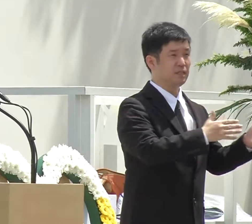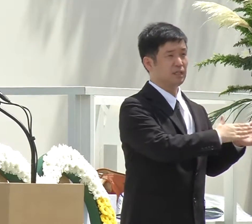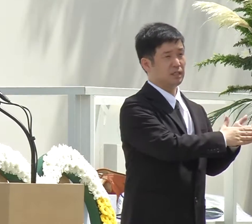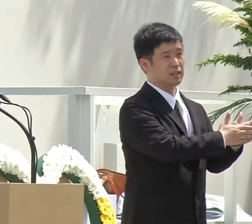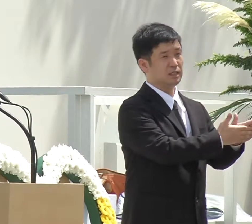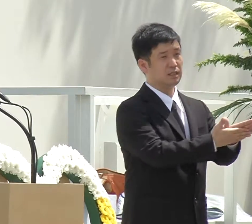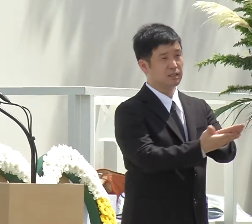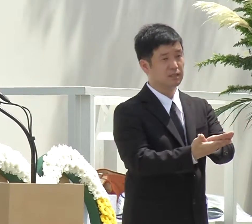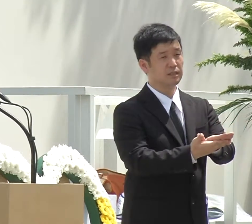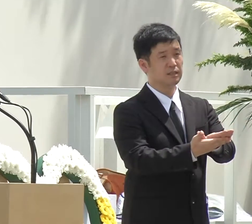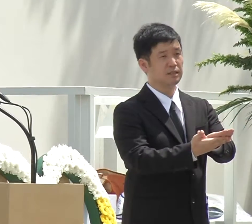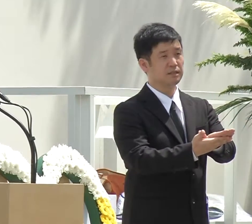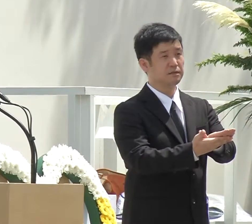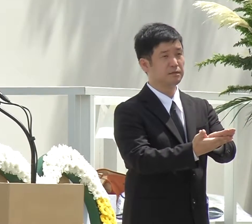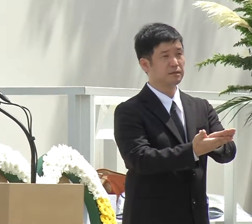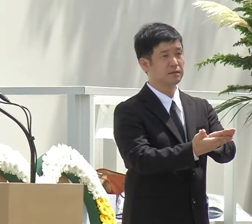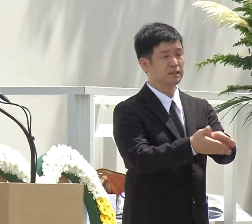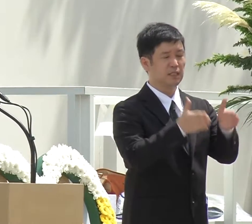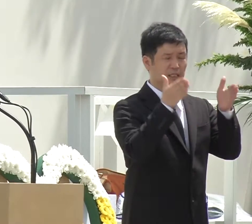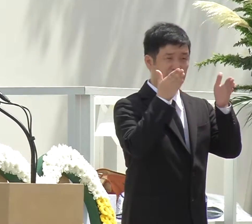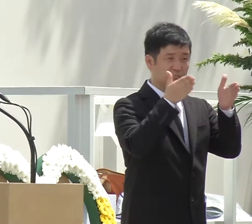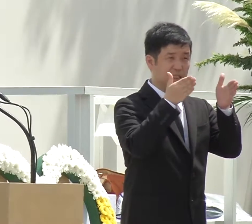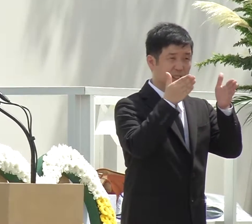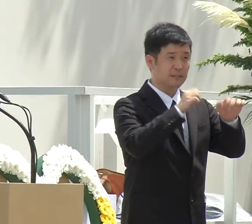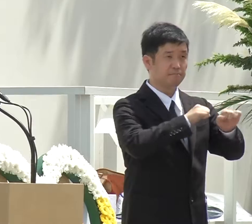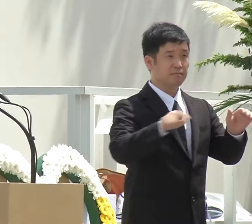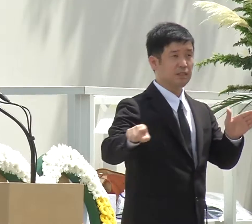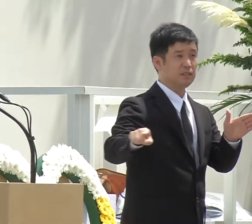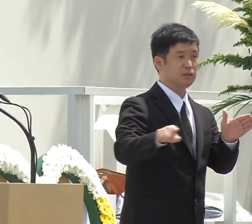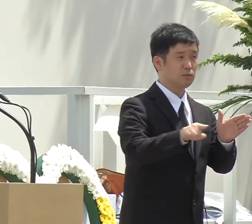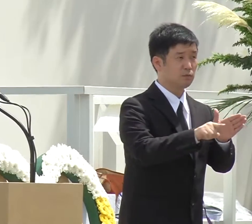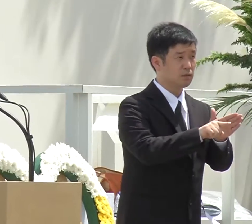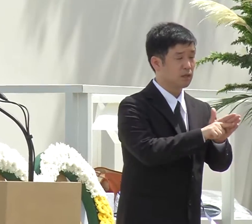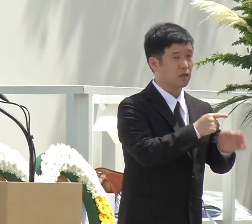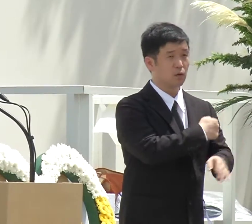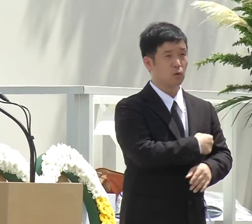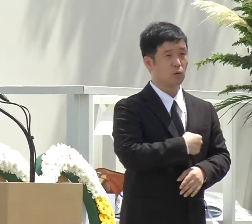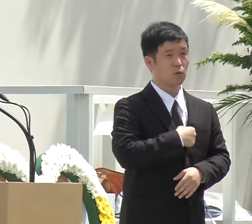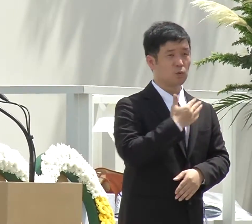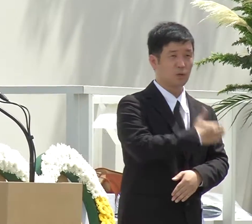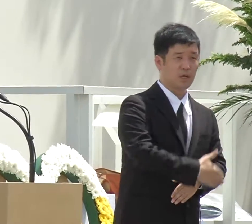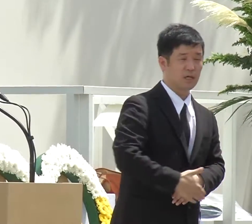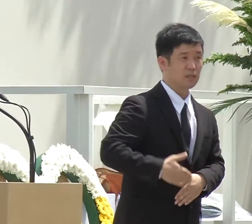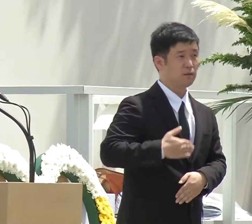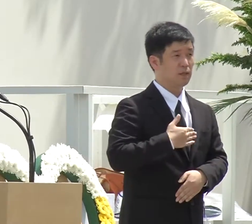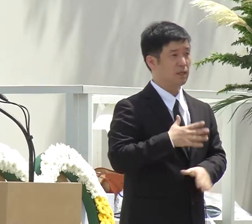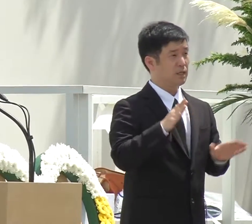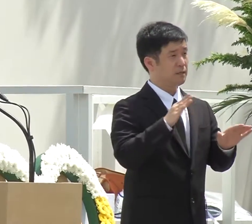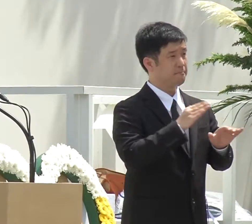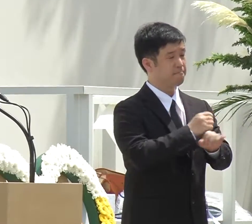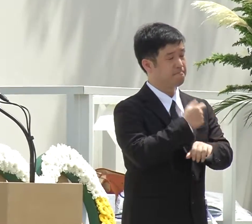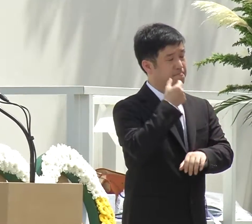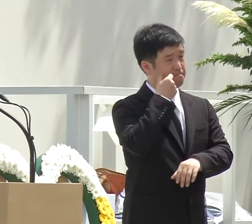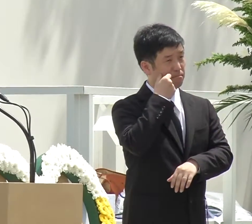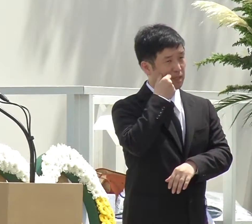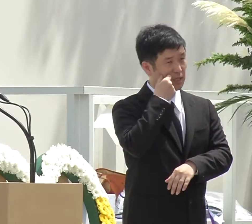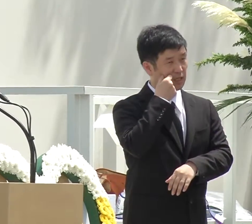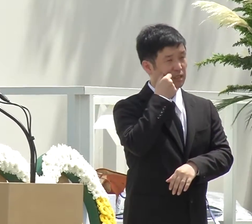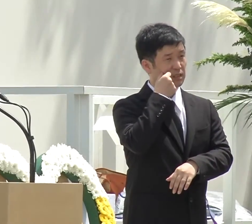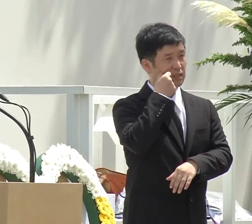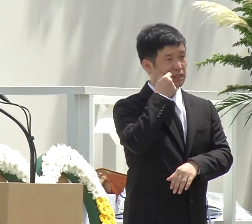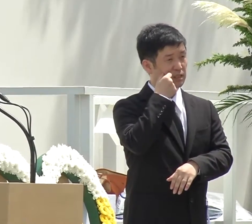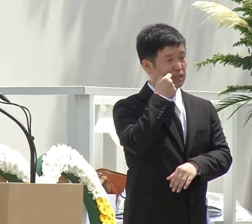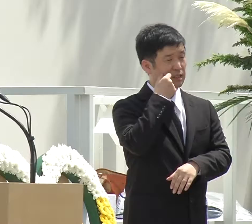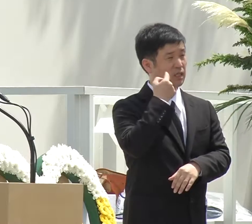city of Nagasaki deprived so many people of their precious lives, and even those who narrowly survived were left